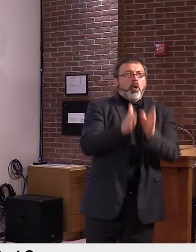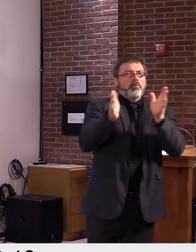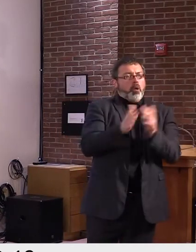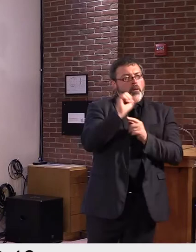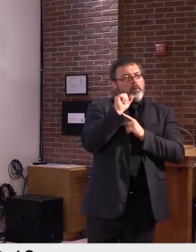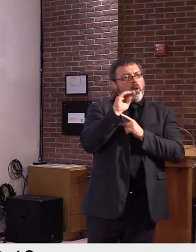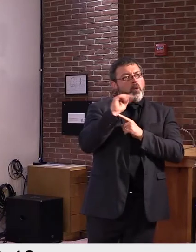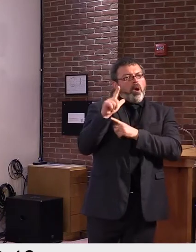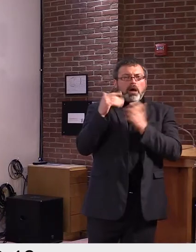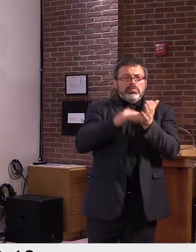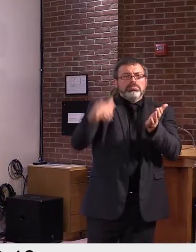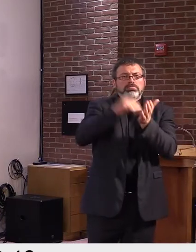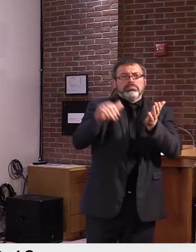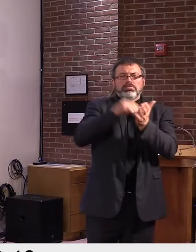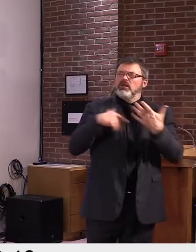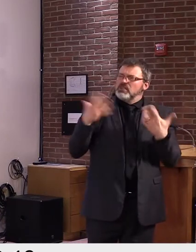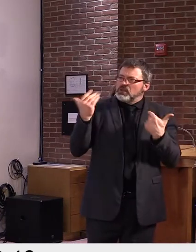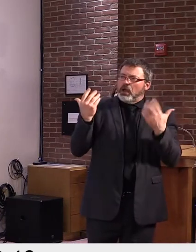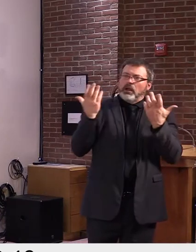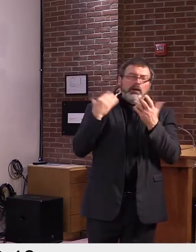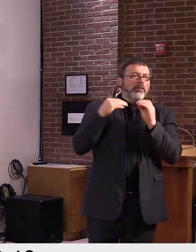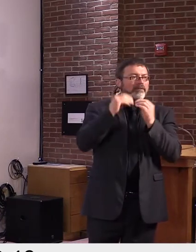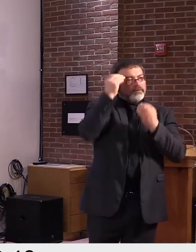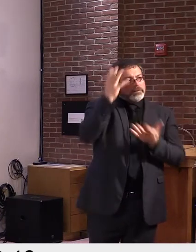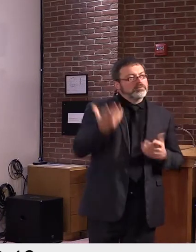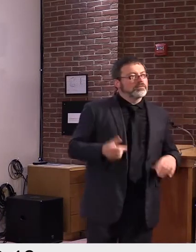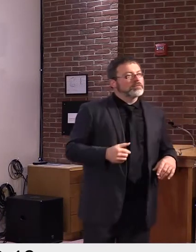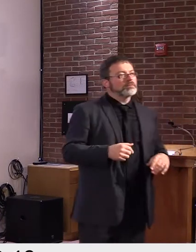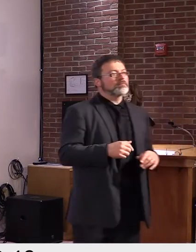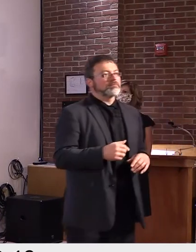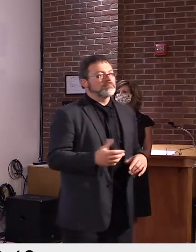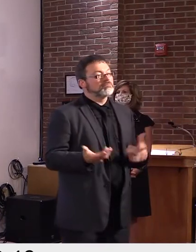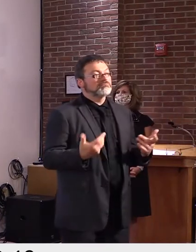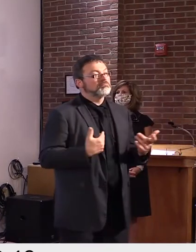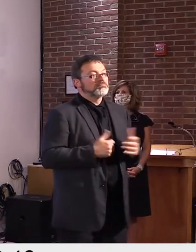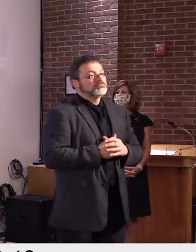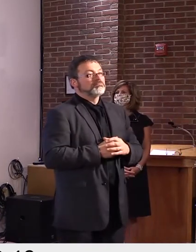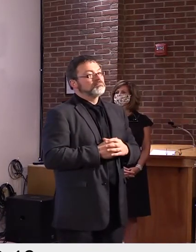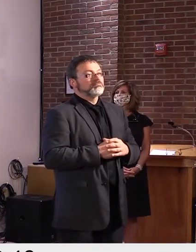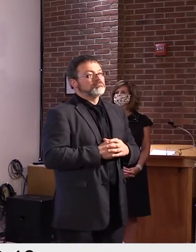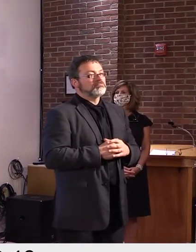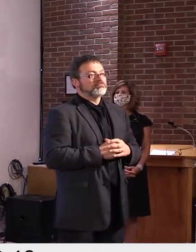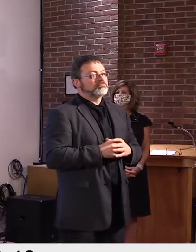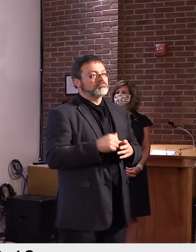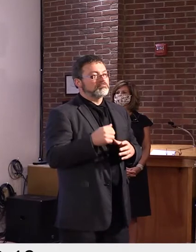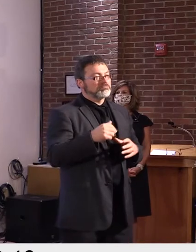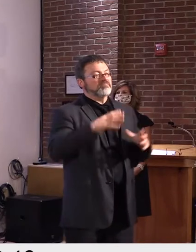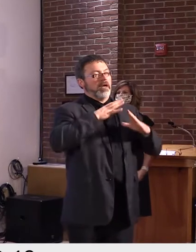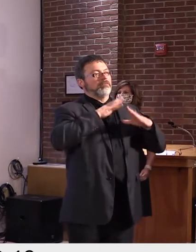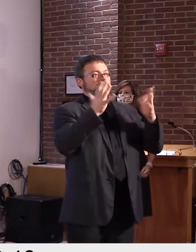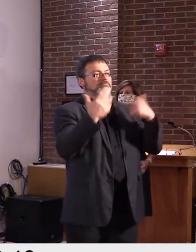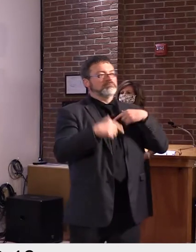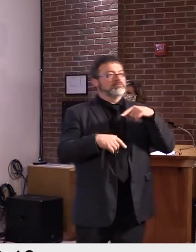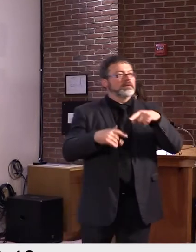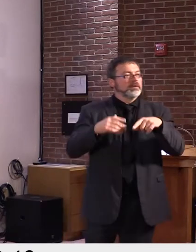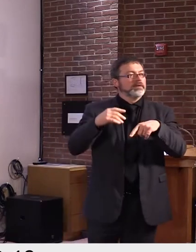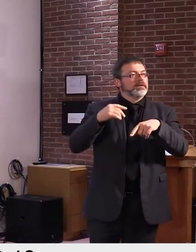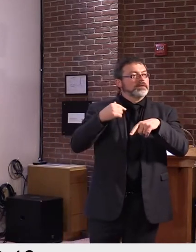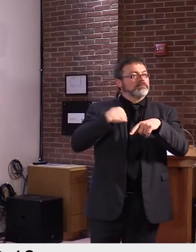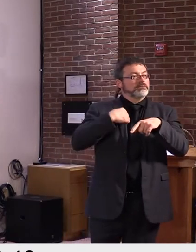it. So then, how do you define a cluster? Like, what's the threshold of cases before it becomes an outbreak? Yeah. So a cluster is